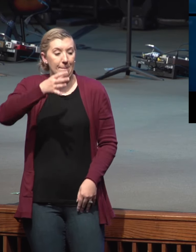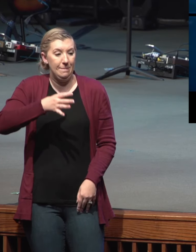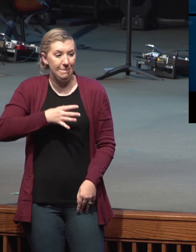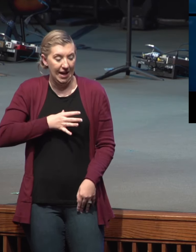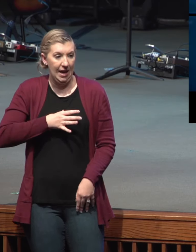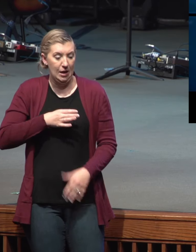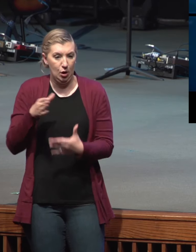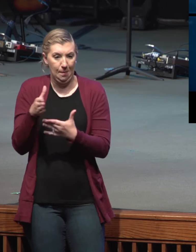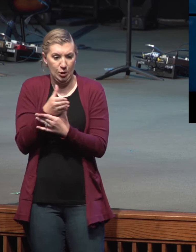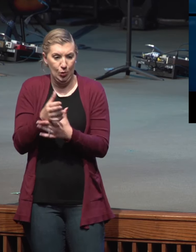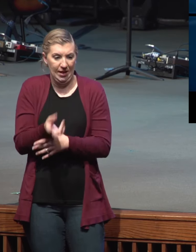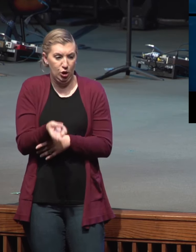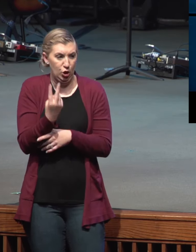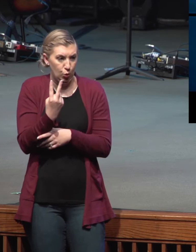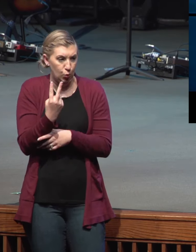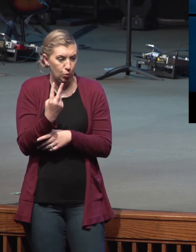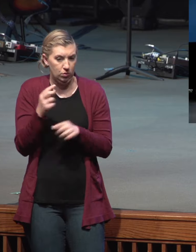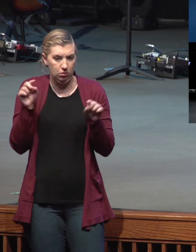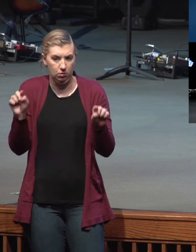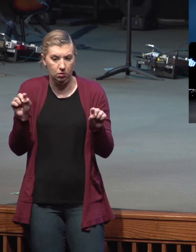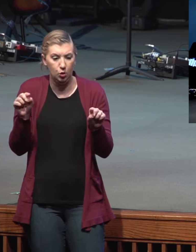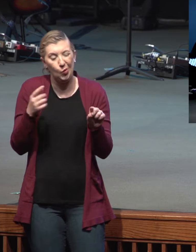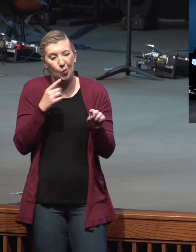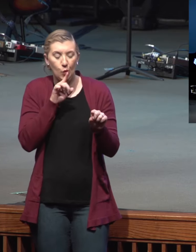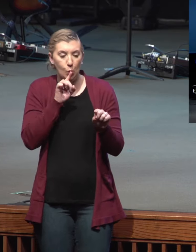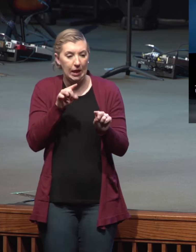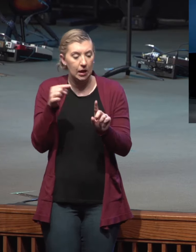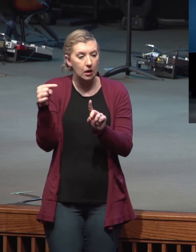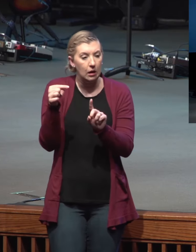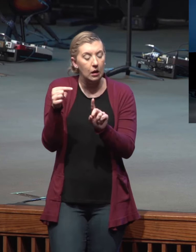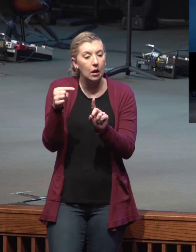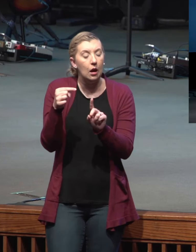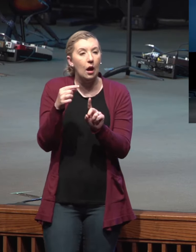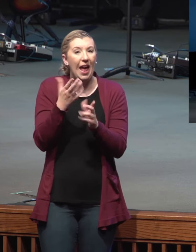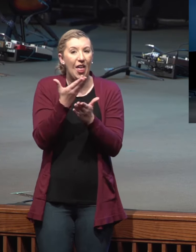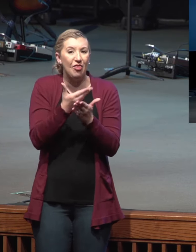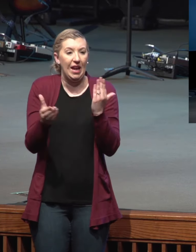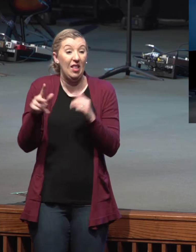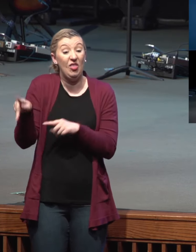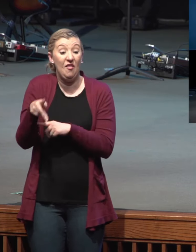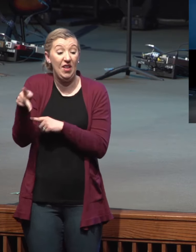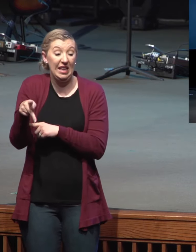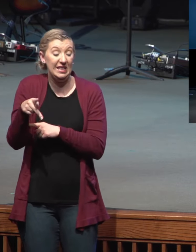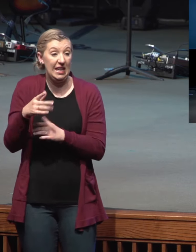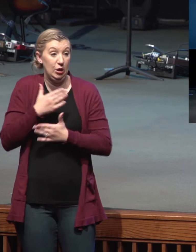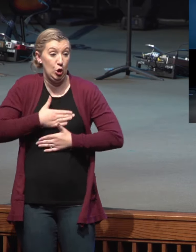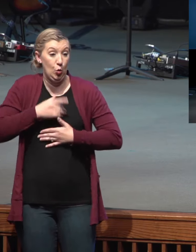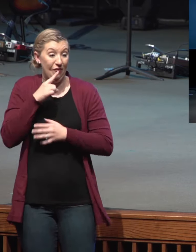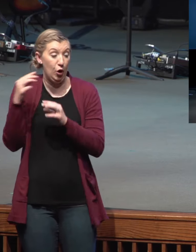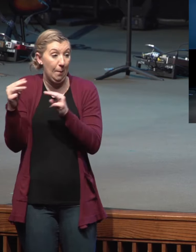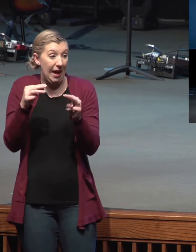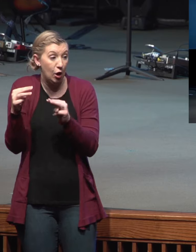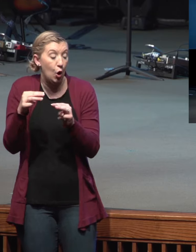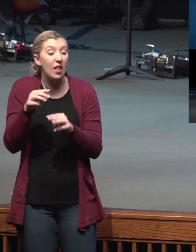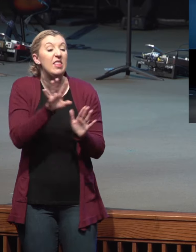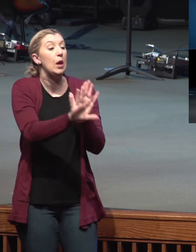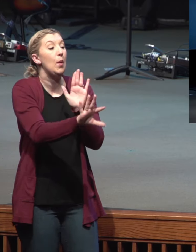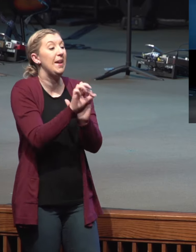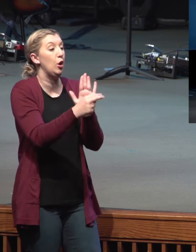two. And it apparently referred to a thing the Philistines like to do in battle, in which they would